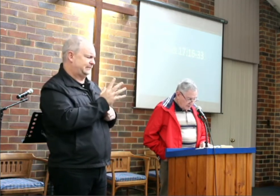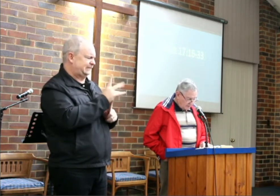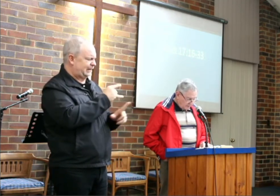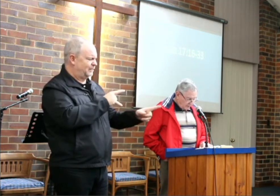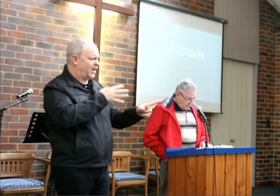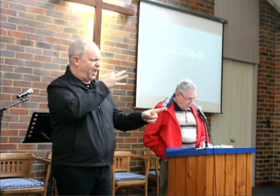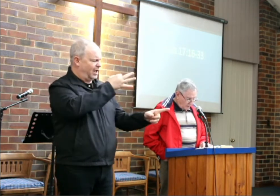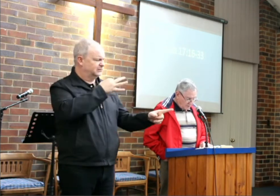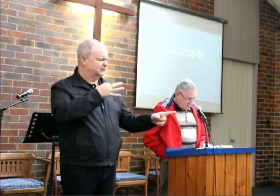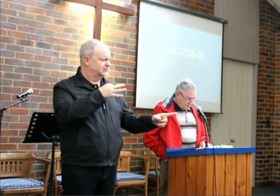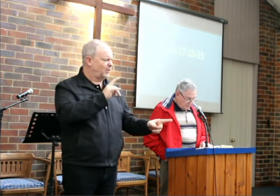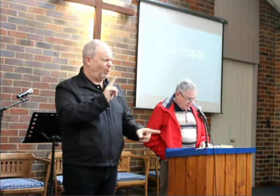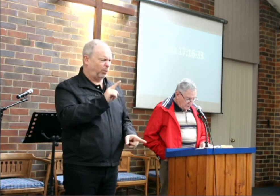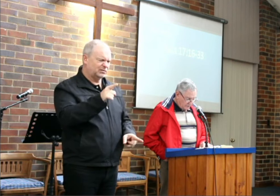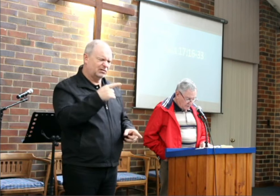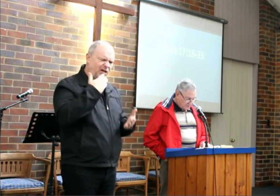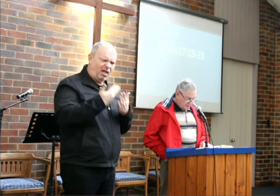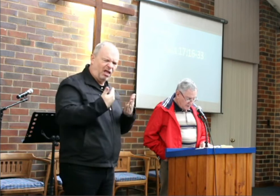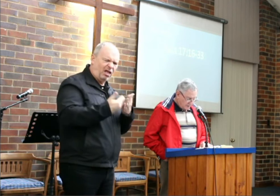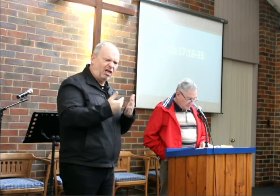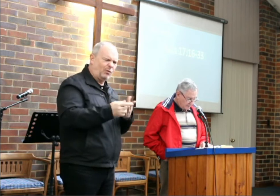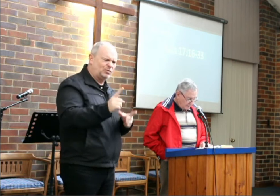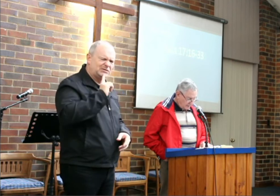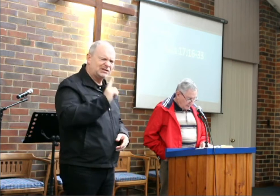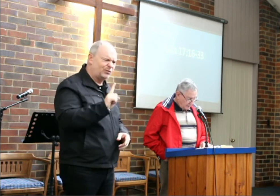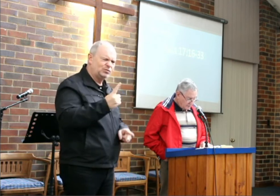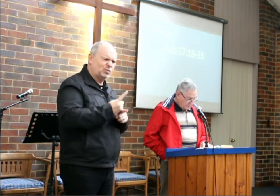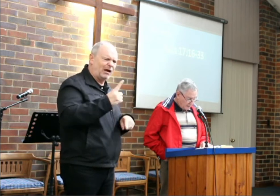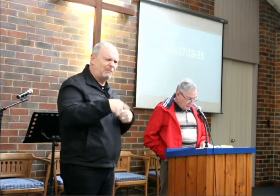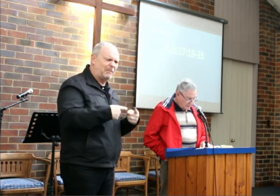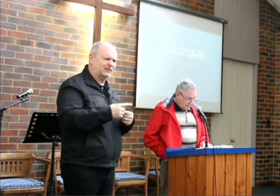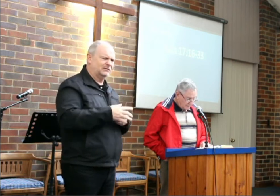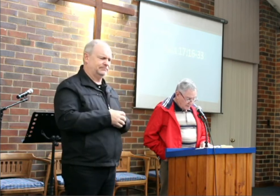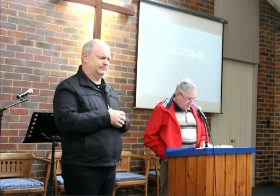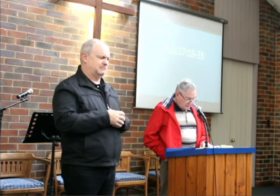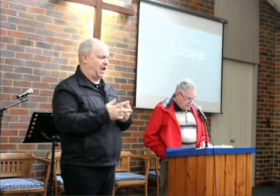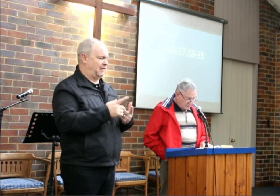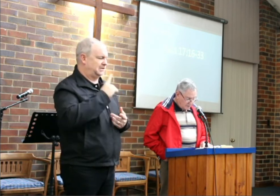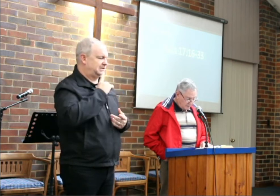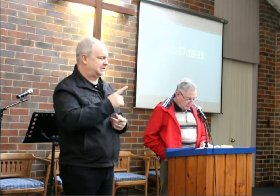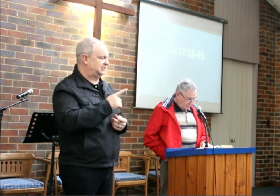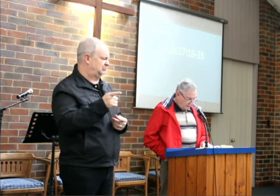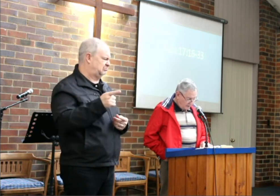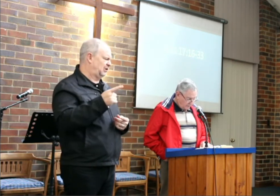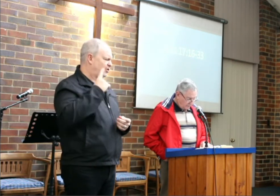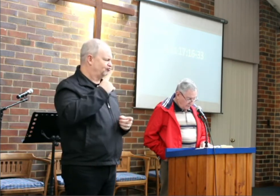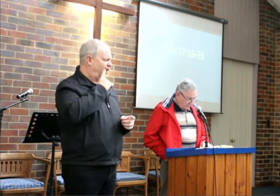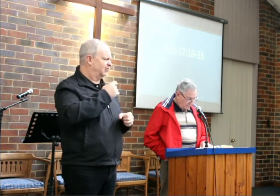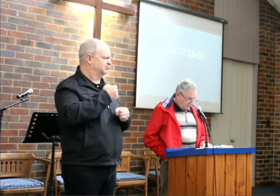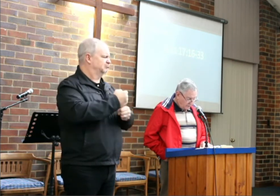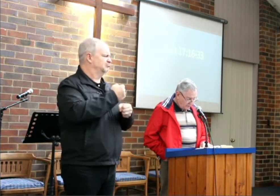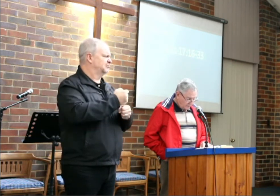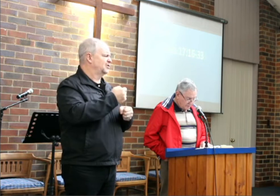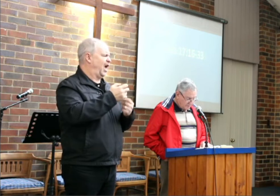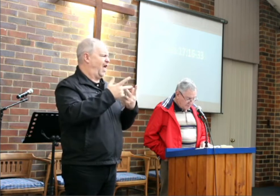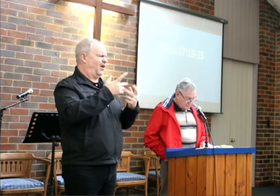asked, "What is this babbler trying to say?" Others remarked, "He seems to be advocating for